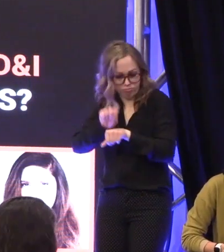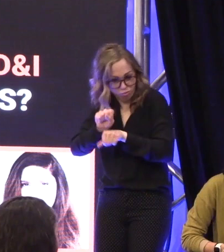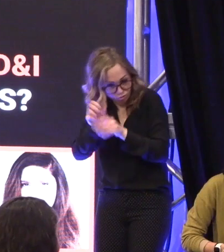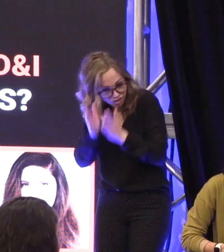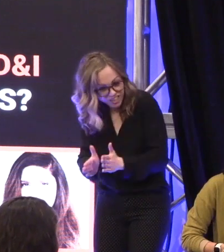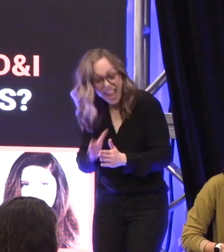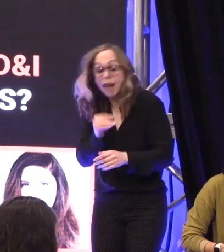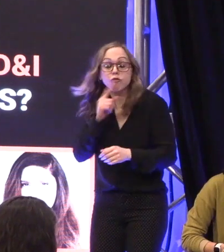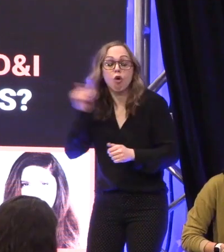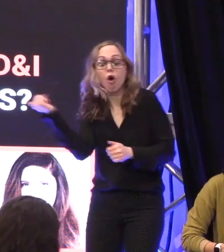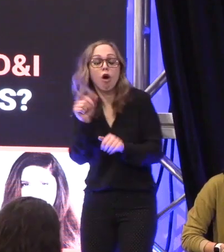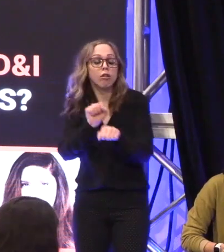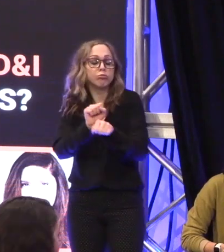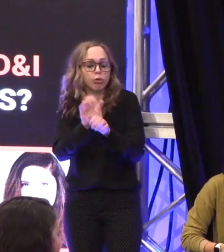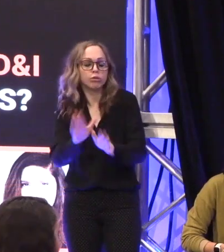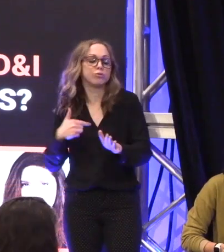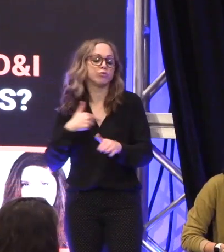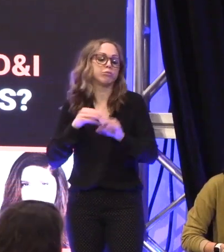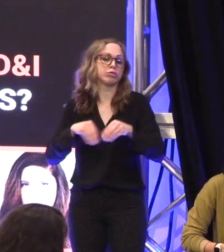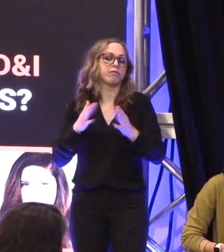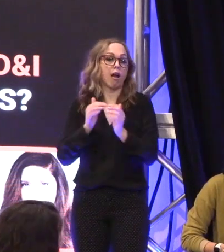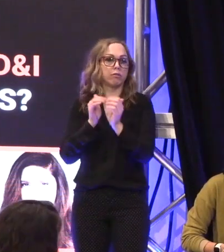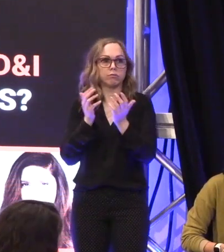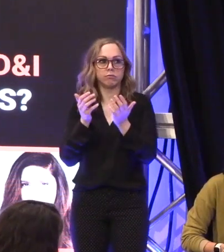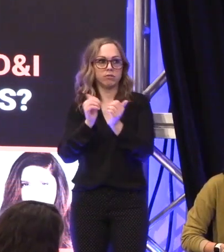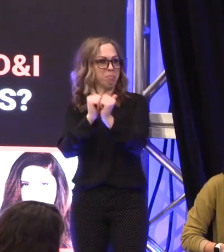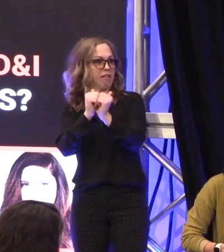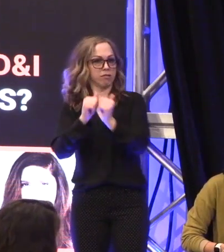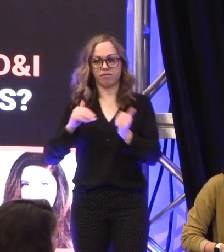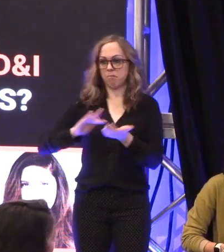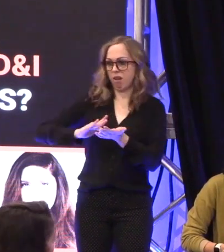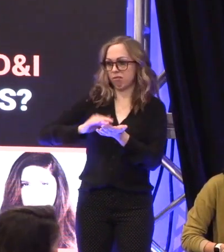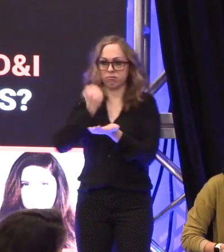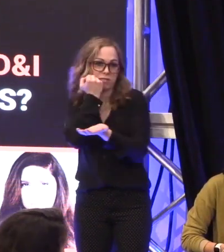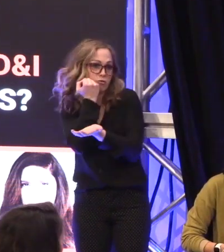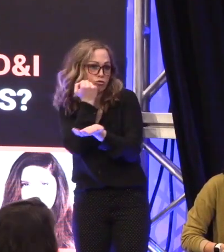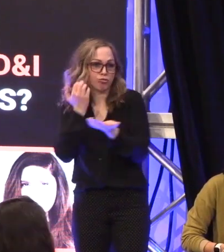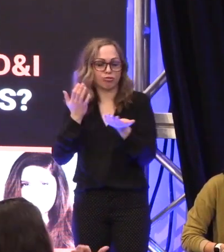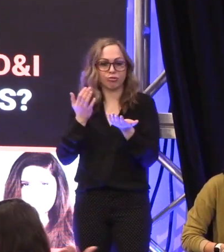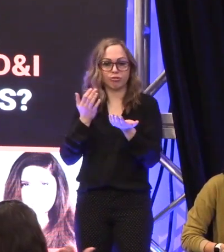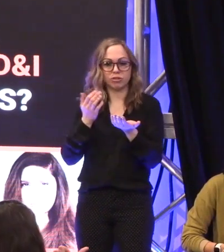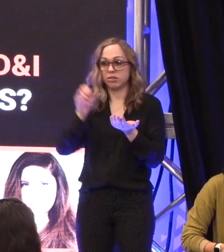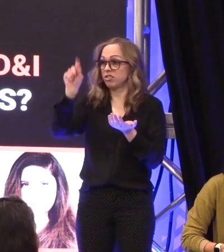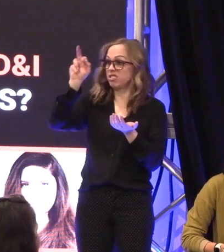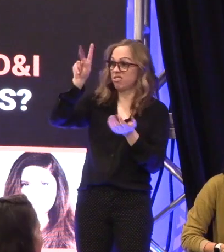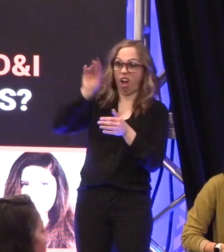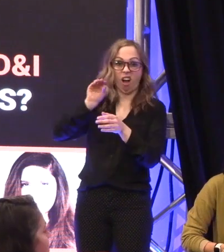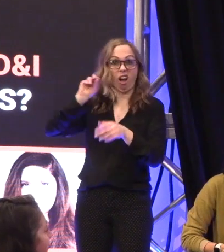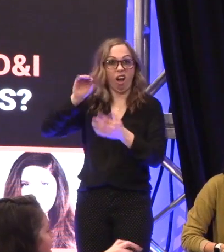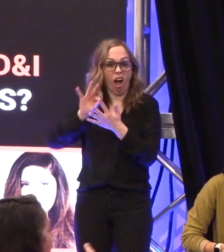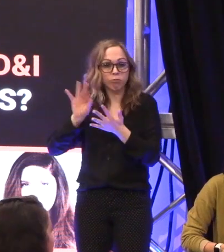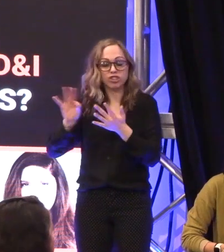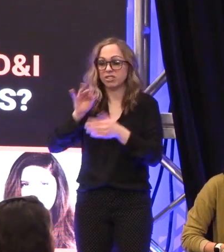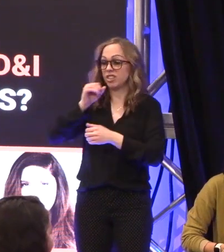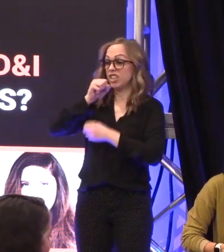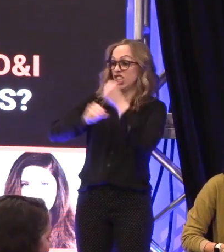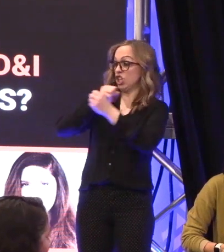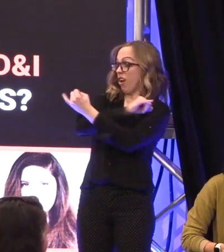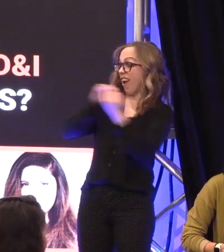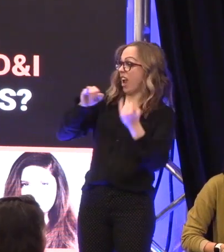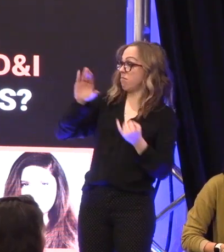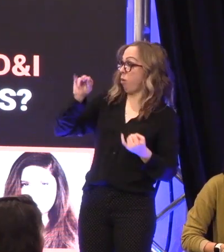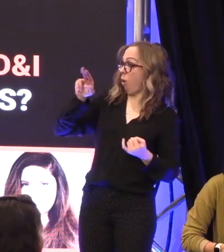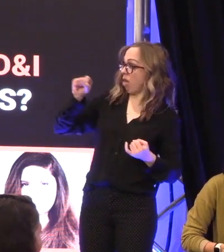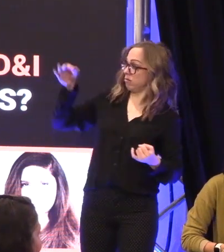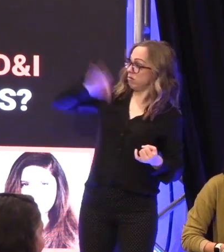provided really competitive, you know, medical, dental, stock options, year-end bonuses, et cetera. And